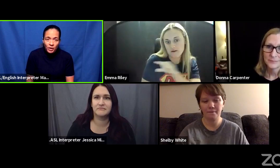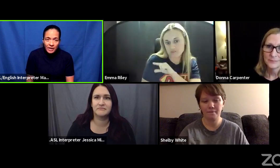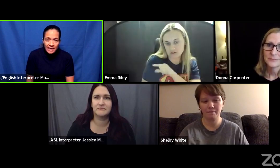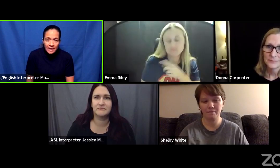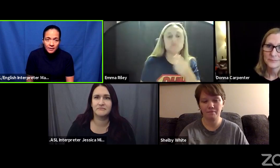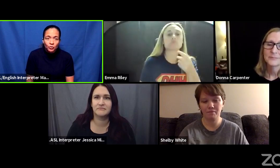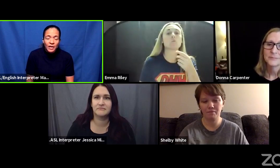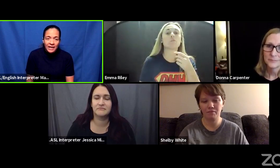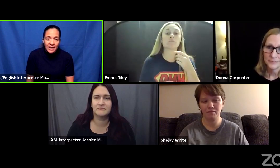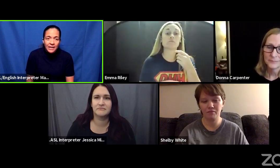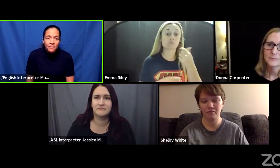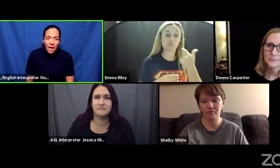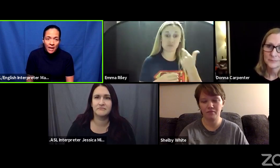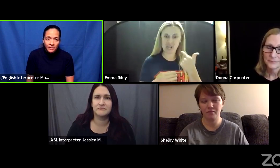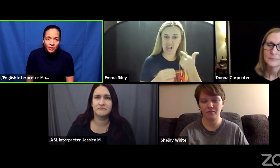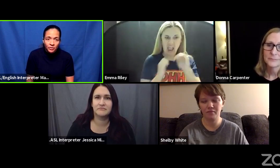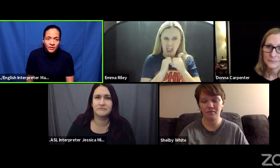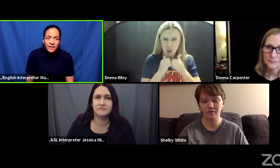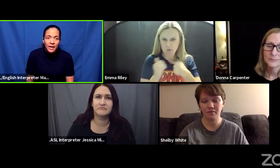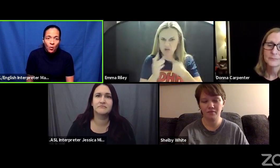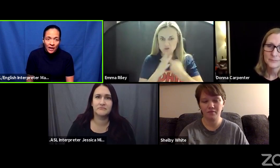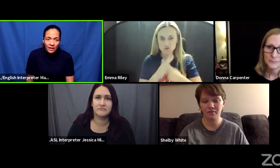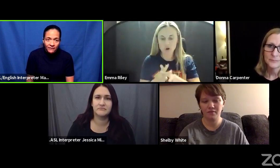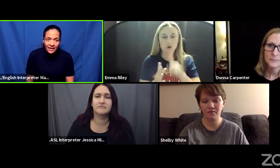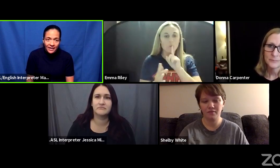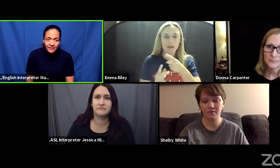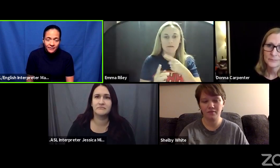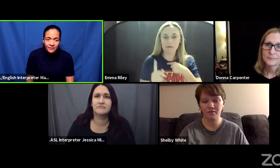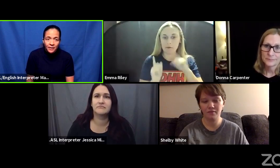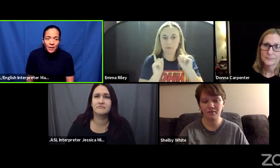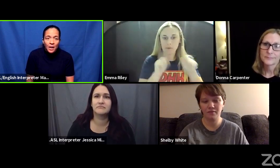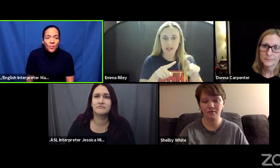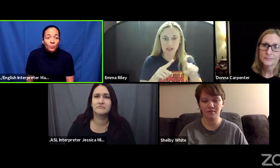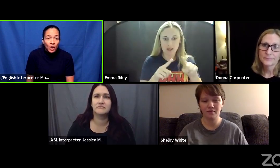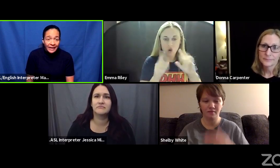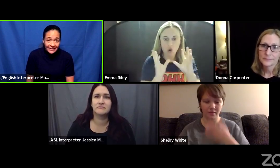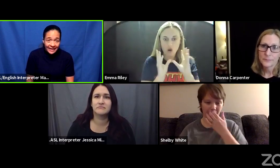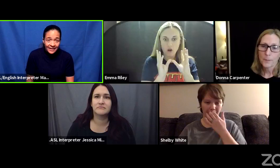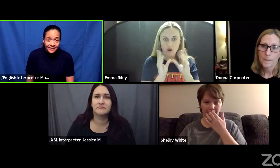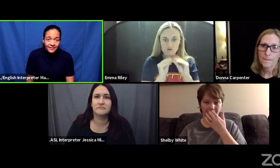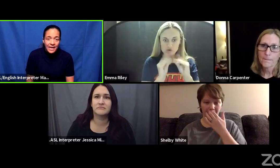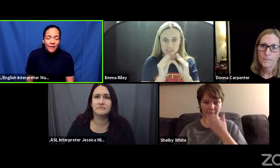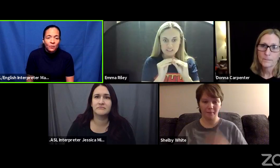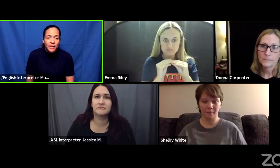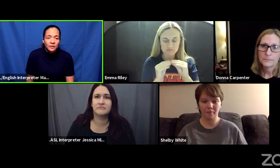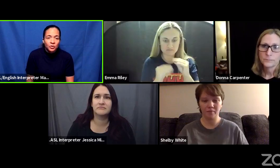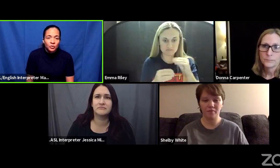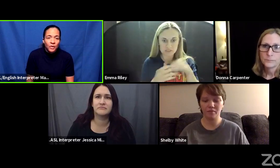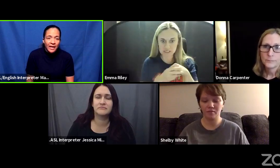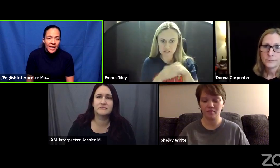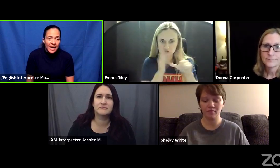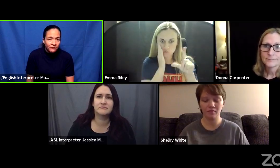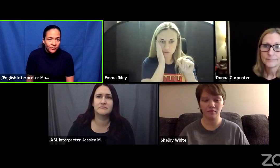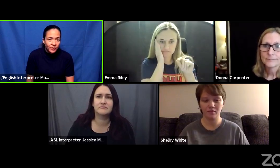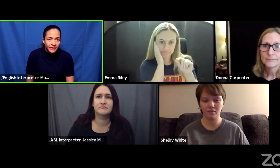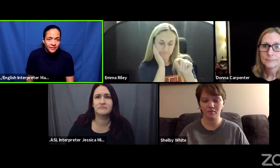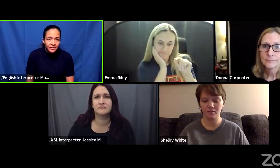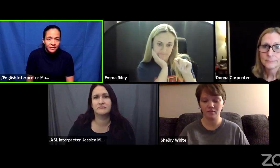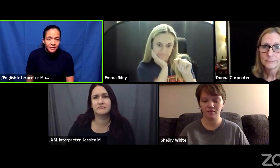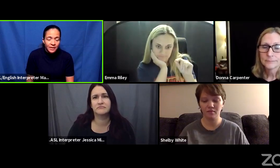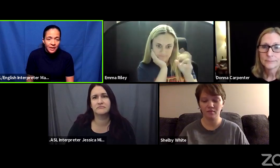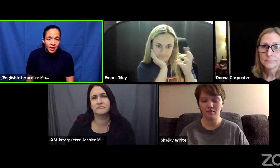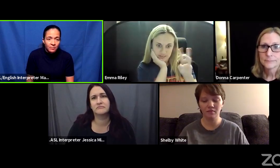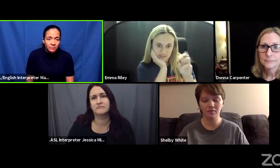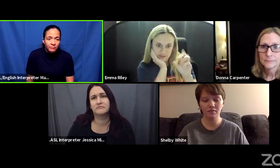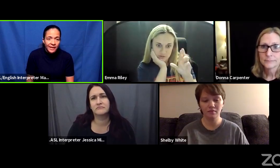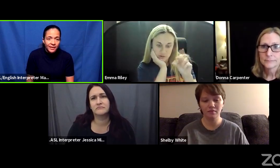provided free to any blind person that qualifies. The process, I went to a